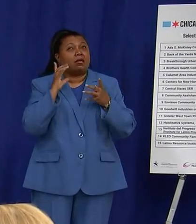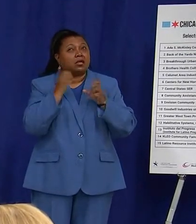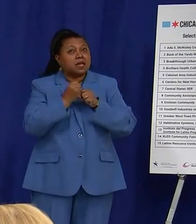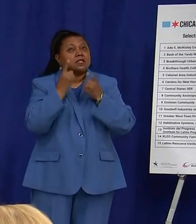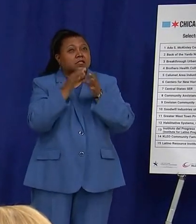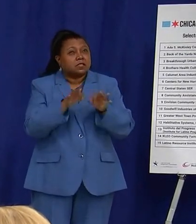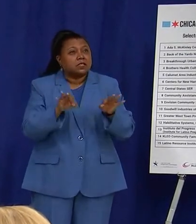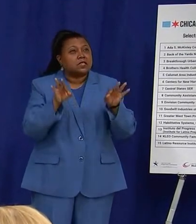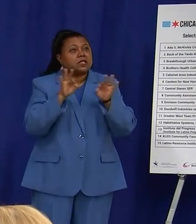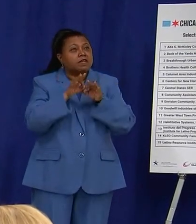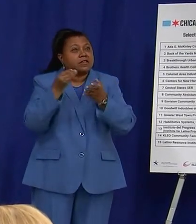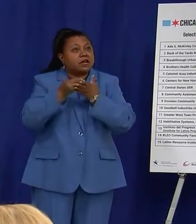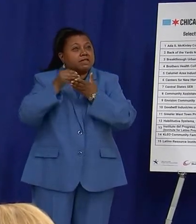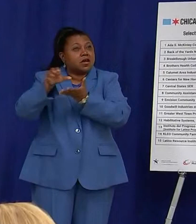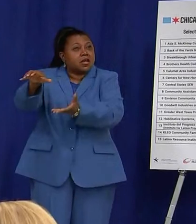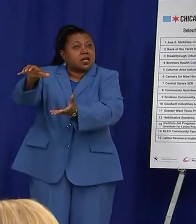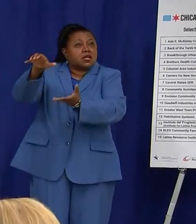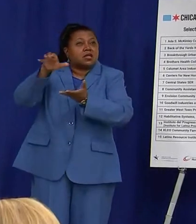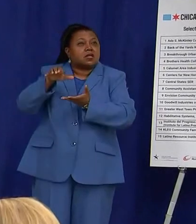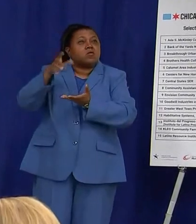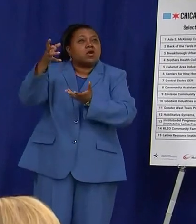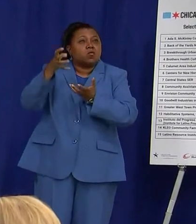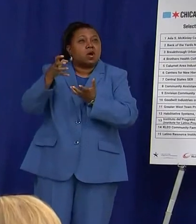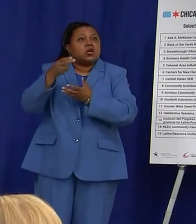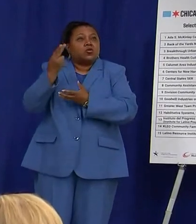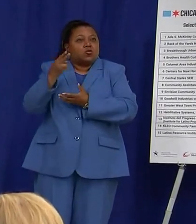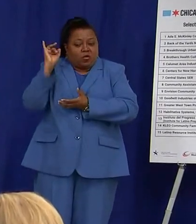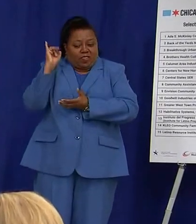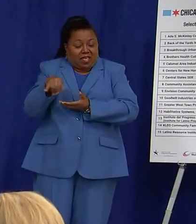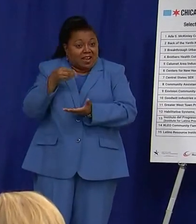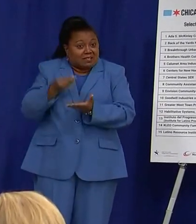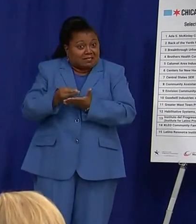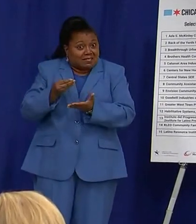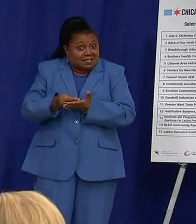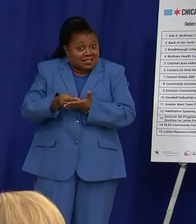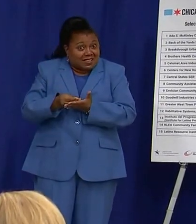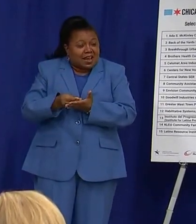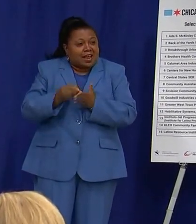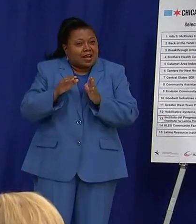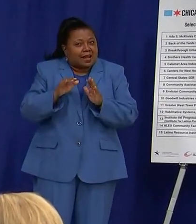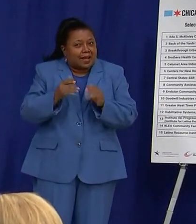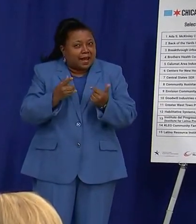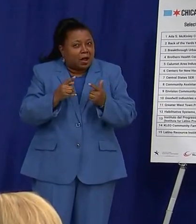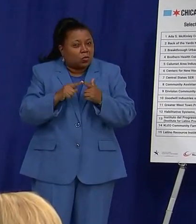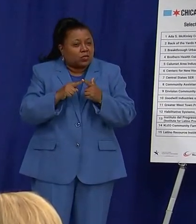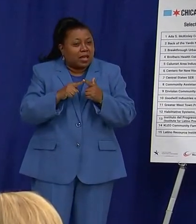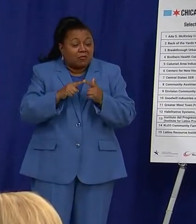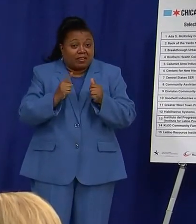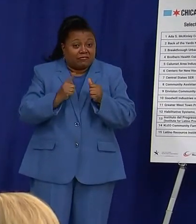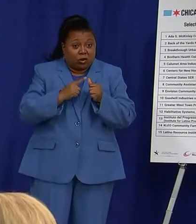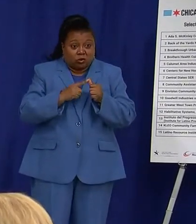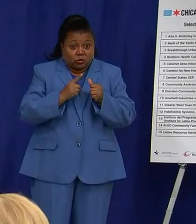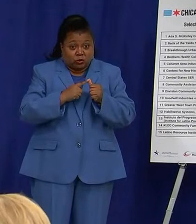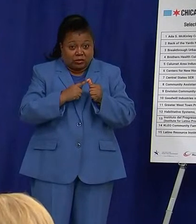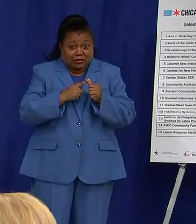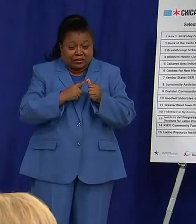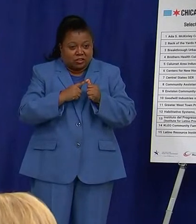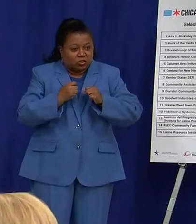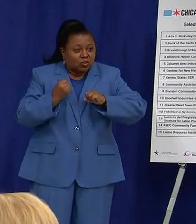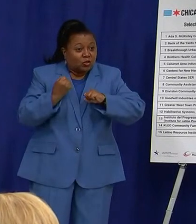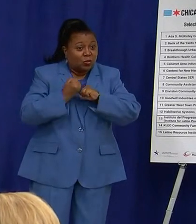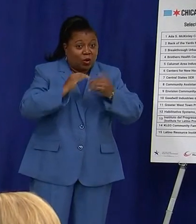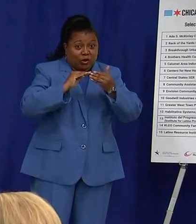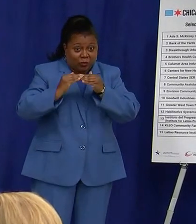get significant funding, we want to use that funding in a way that will, first of all,